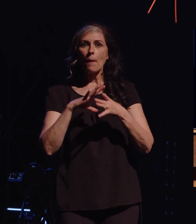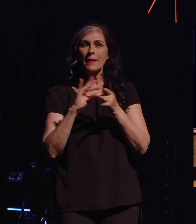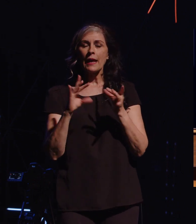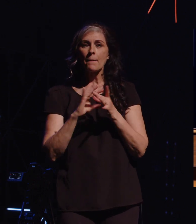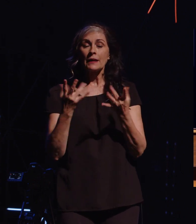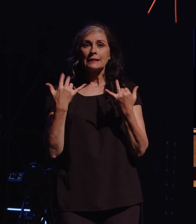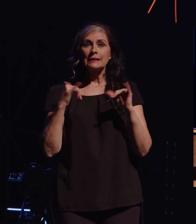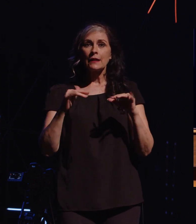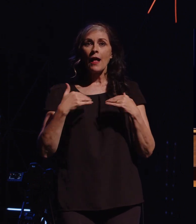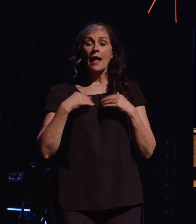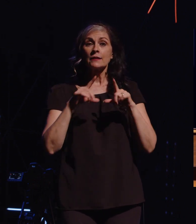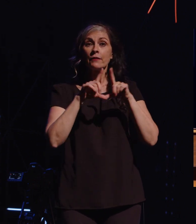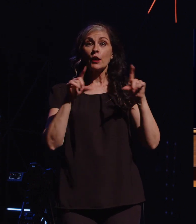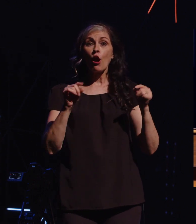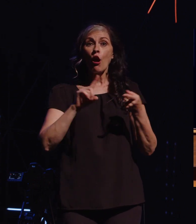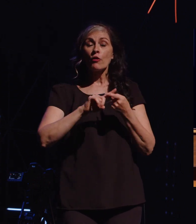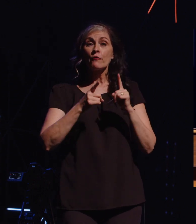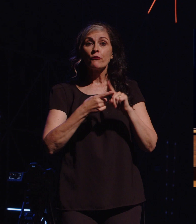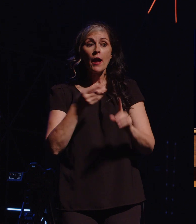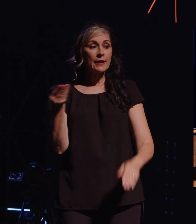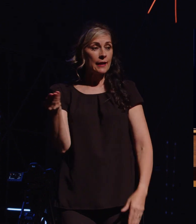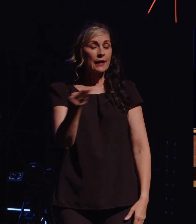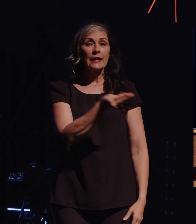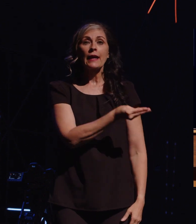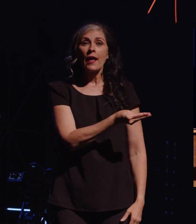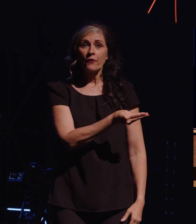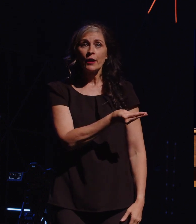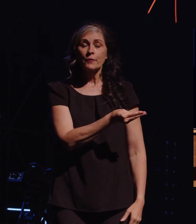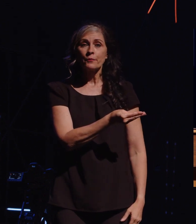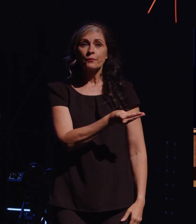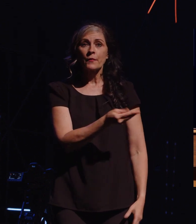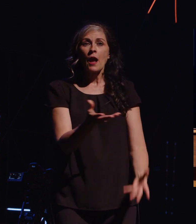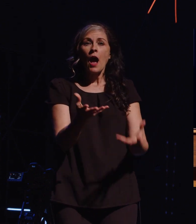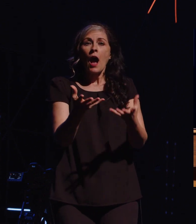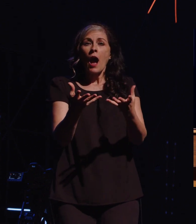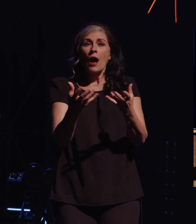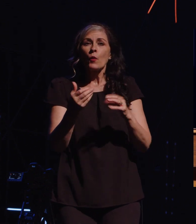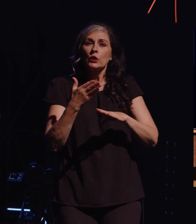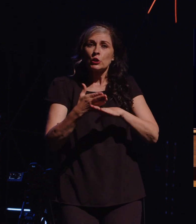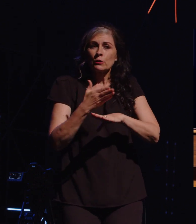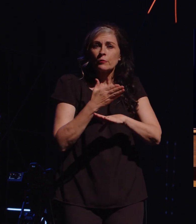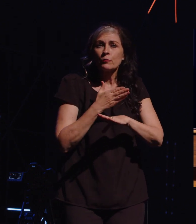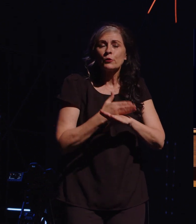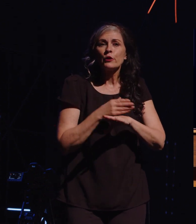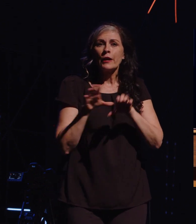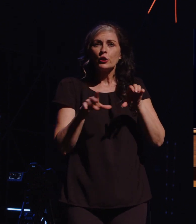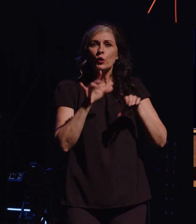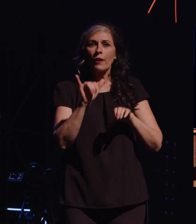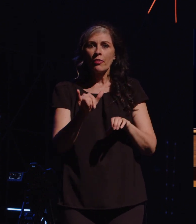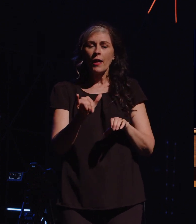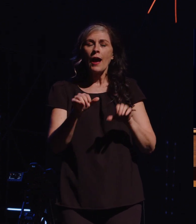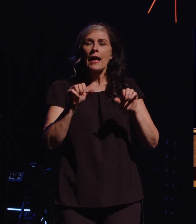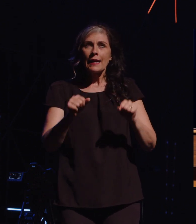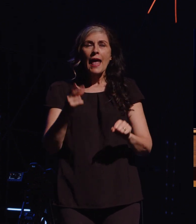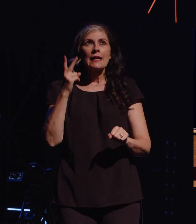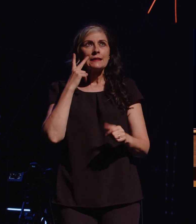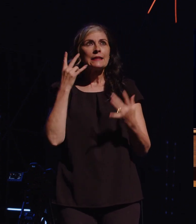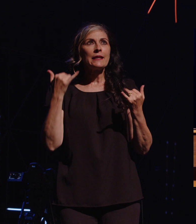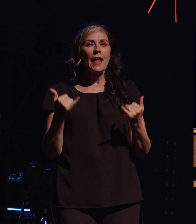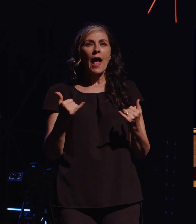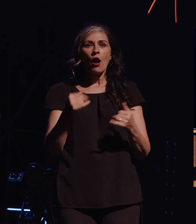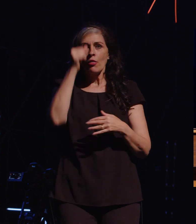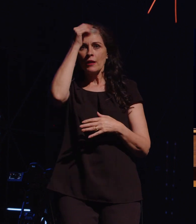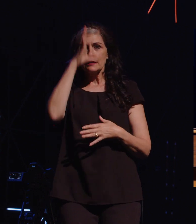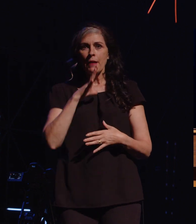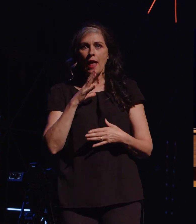He still has the card that this friend gave to him. He said, so I want to even get better at doing this. He said, I can see now why this guy poured